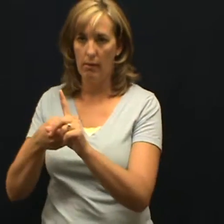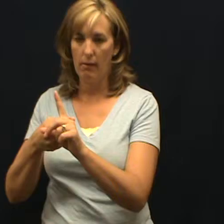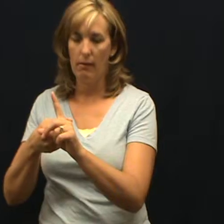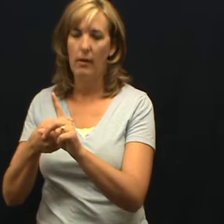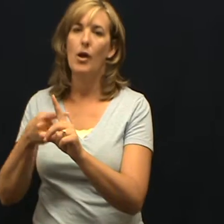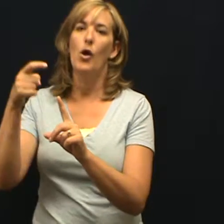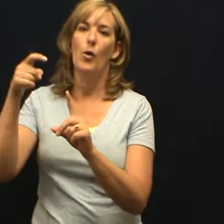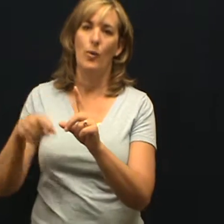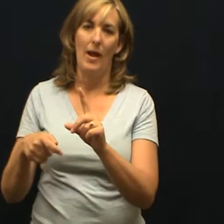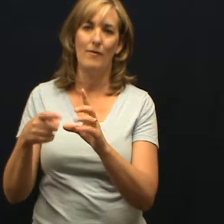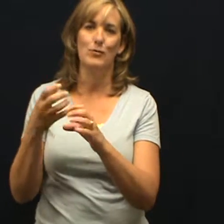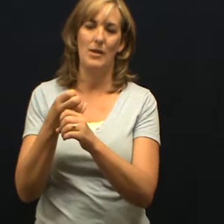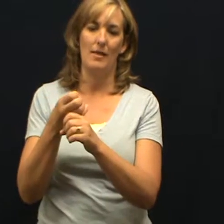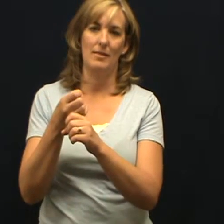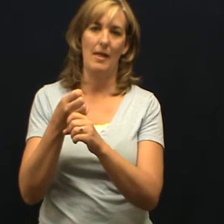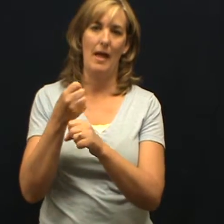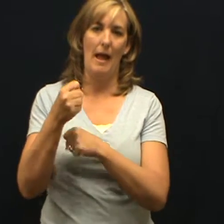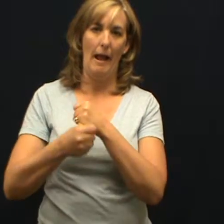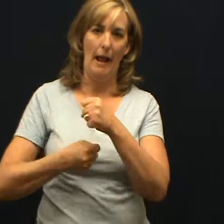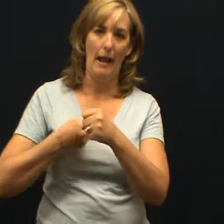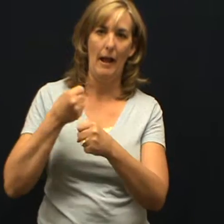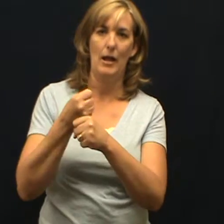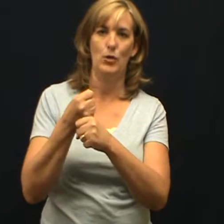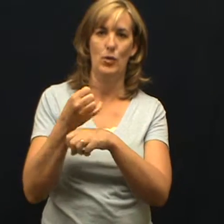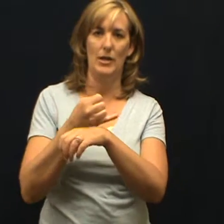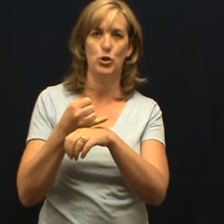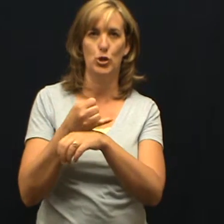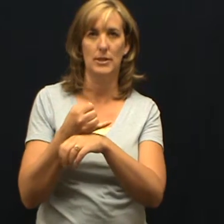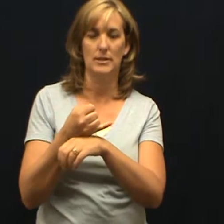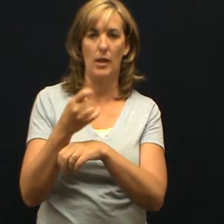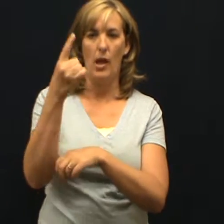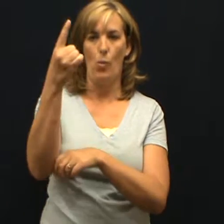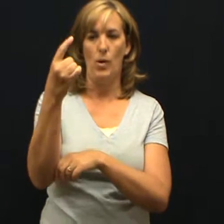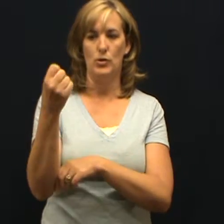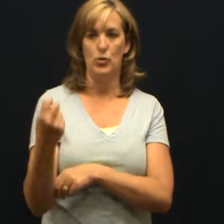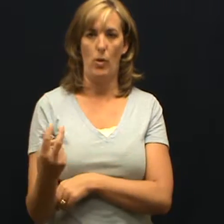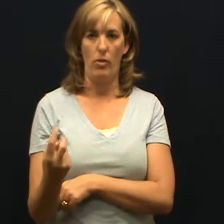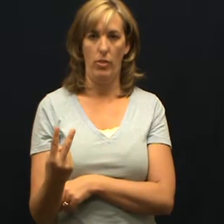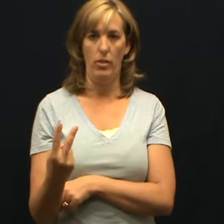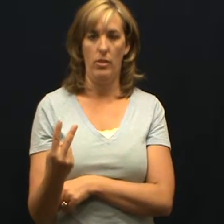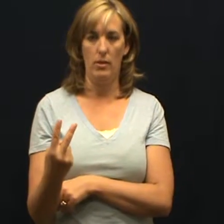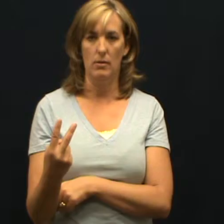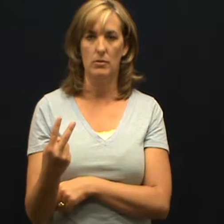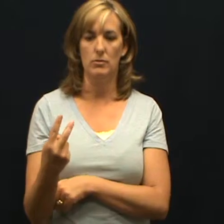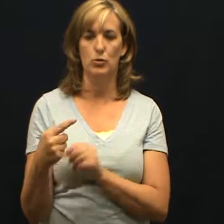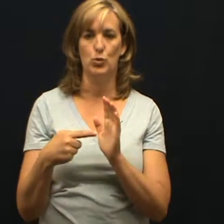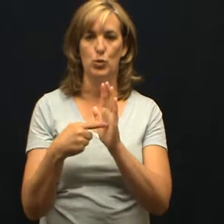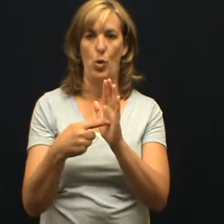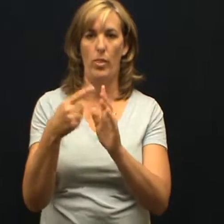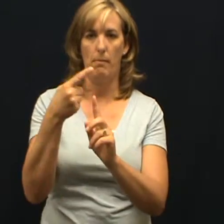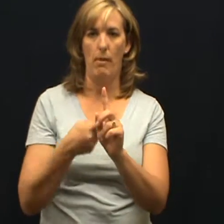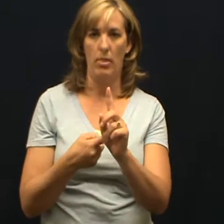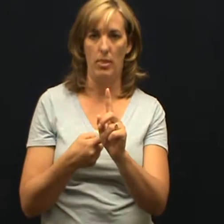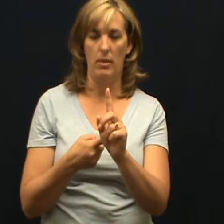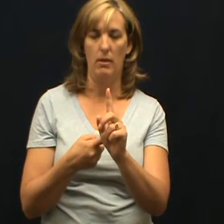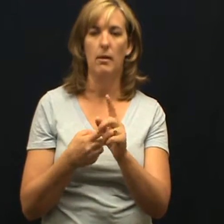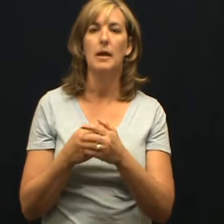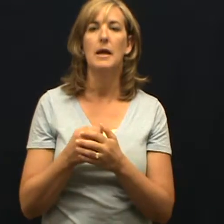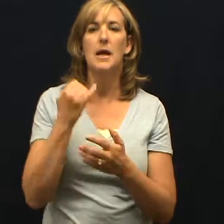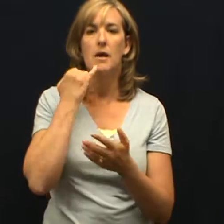have to take the annual interest and take 1/12 of that to reflect the month. If we're going to record interest